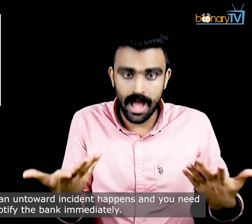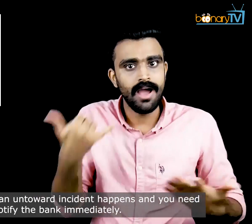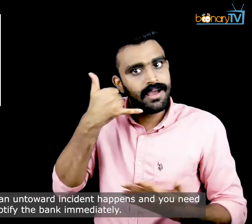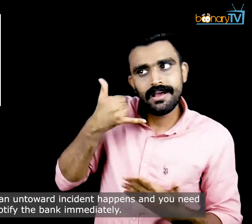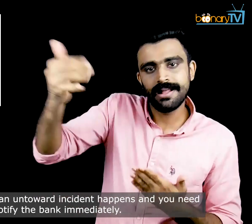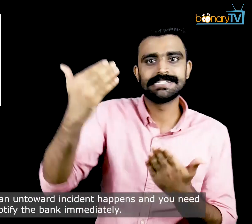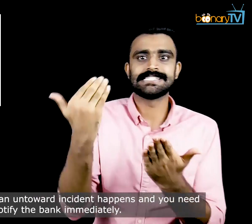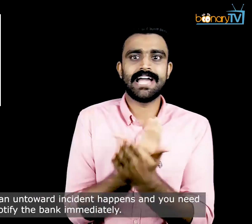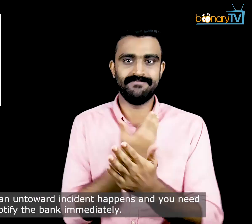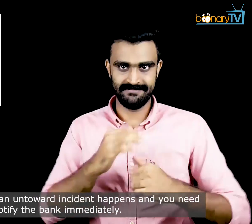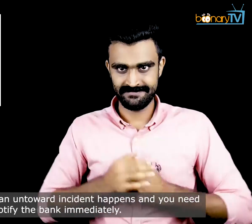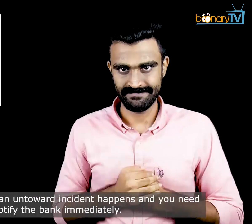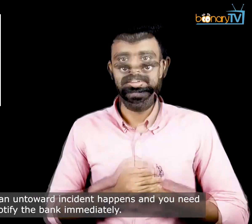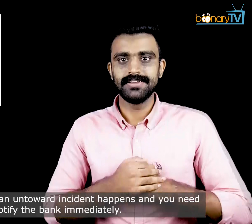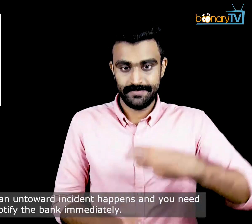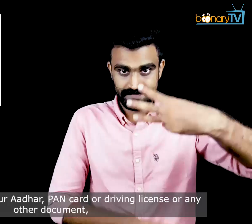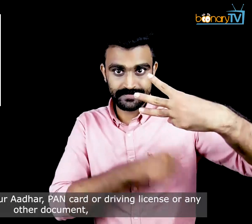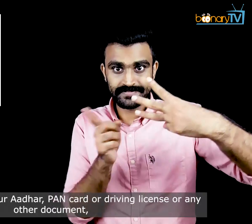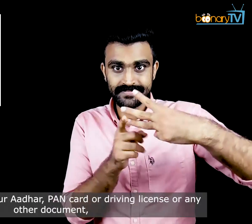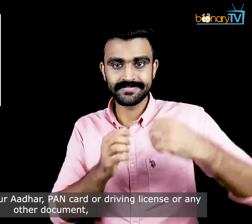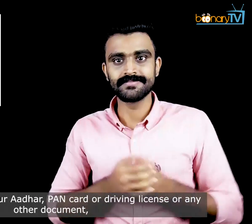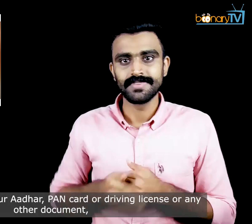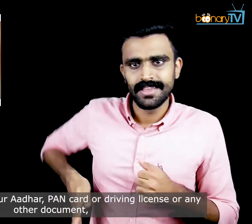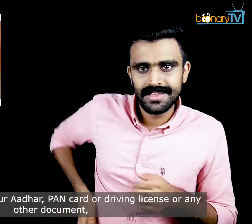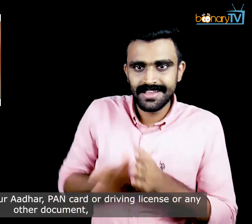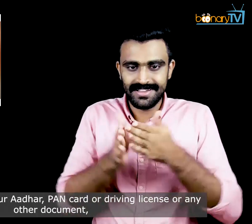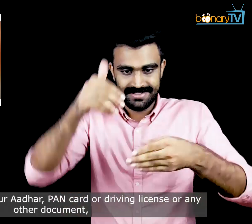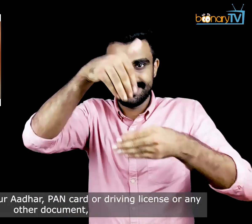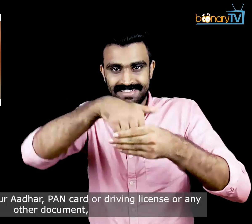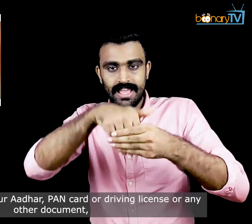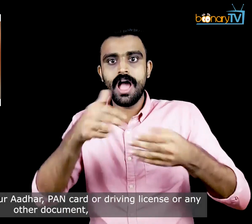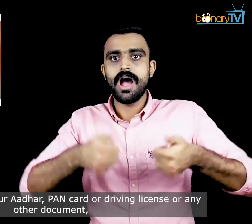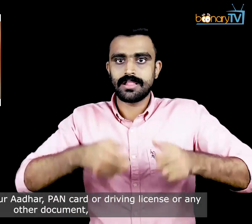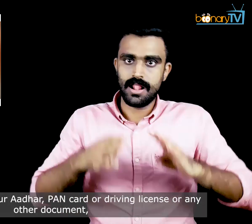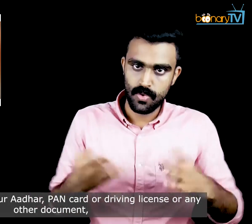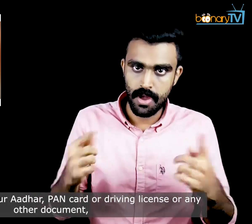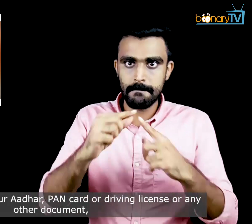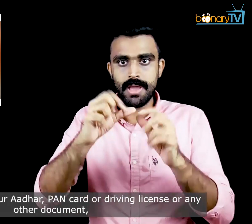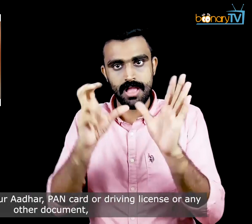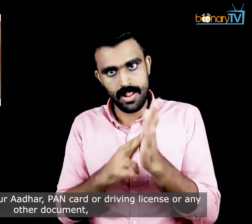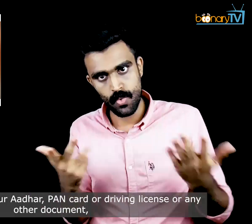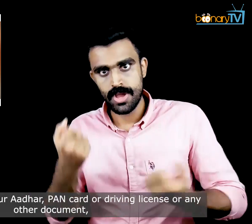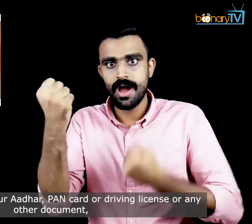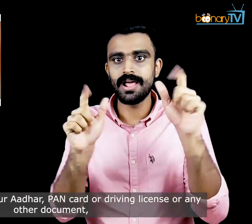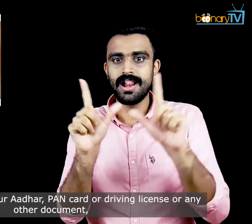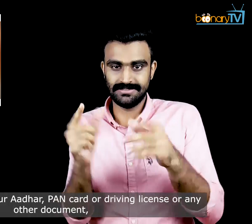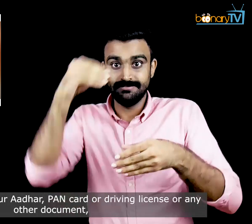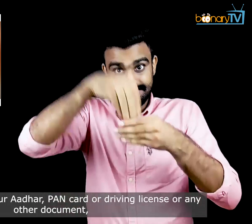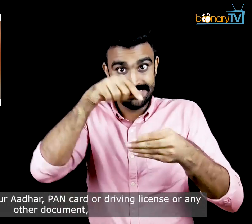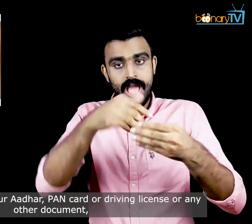the bank immediately. Third, whether it's your Aadhaar, PAN card or driving license